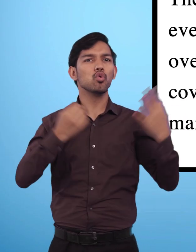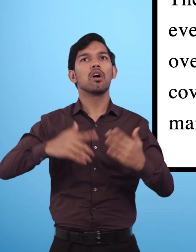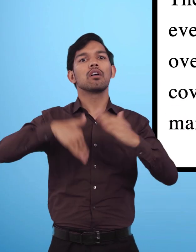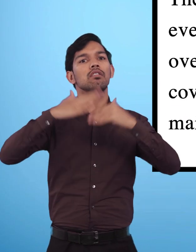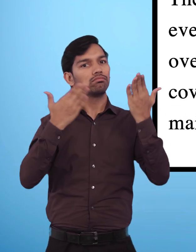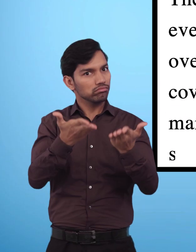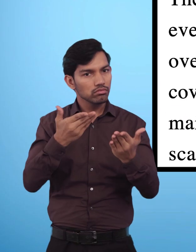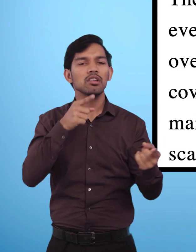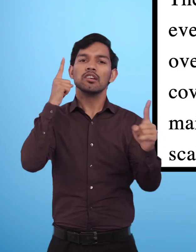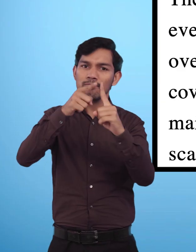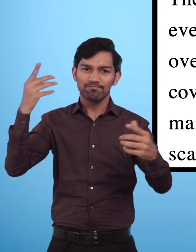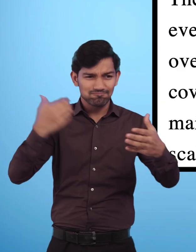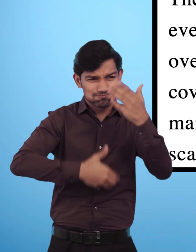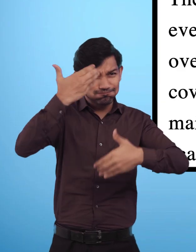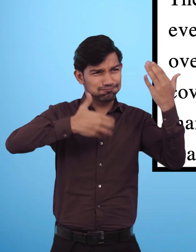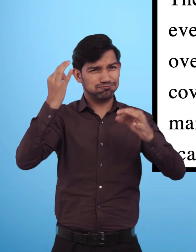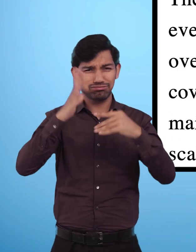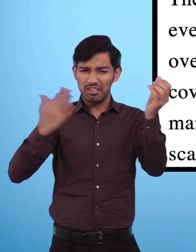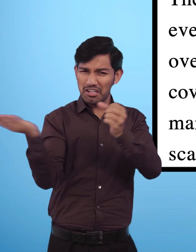like large-scale cutting of trees.